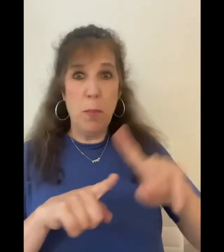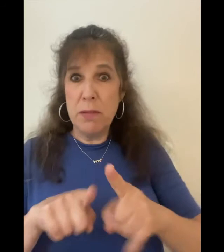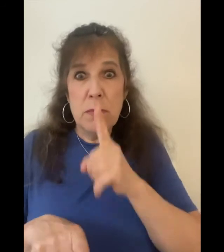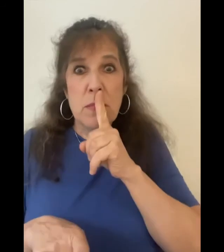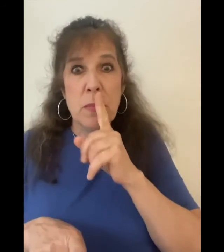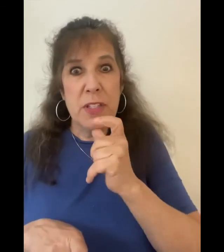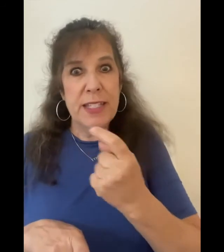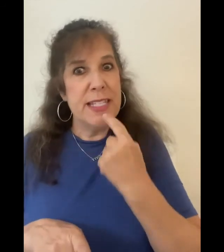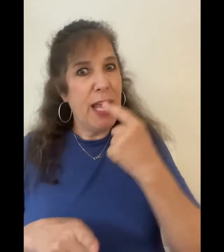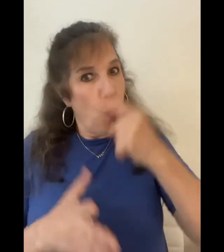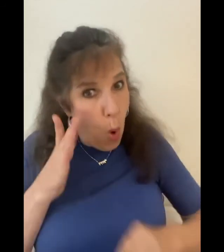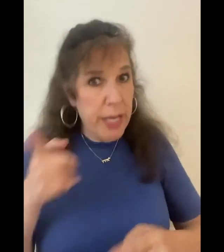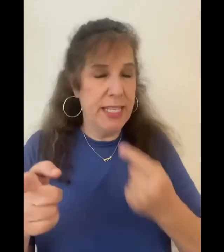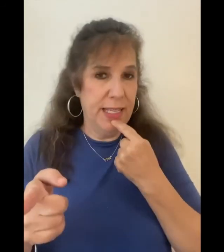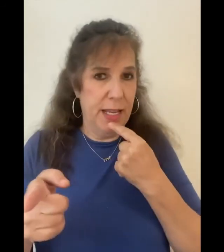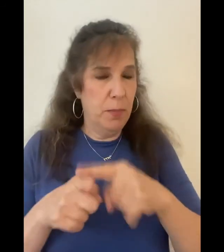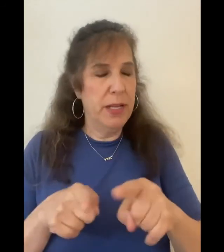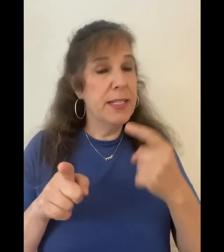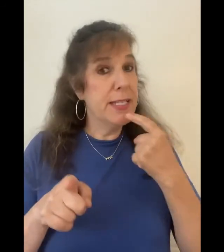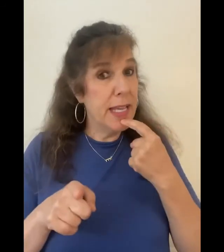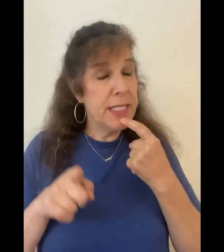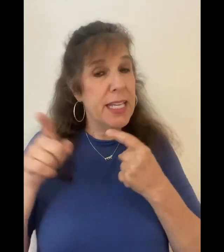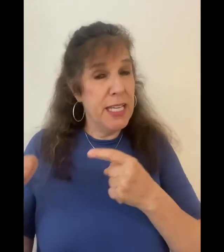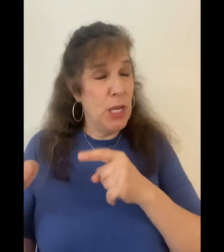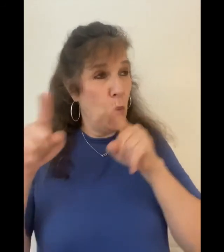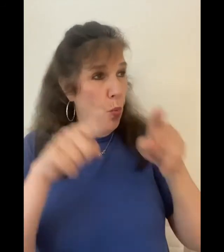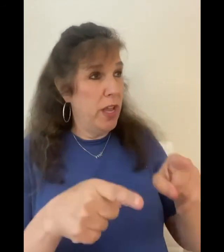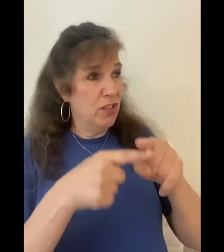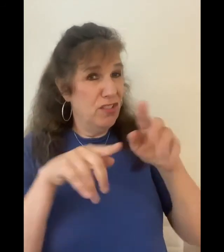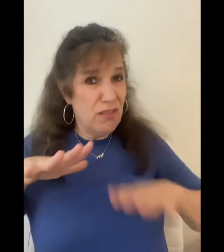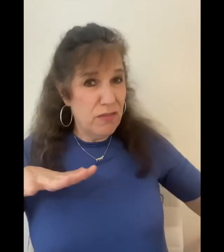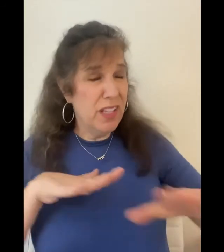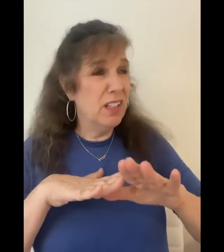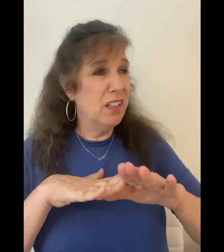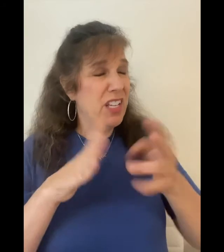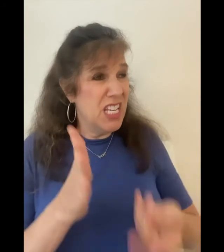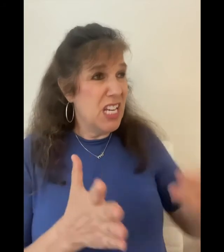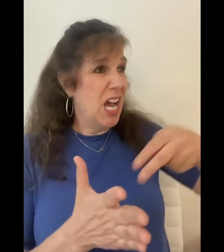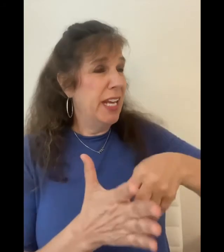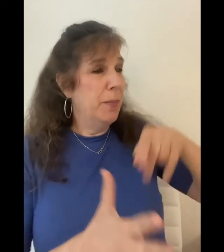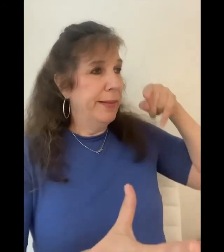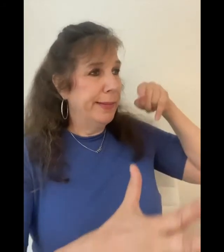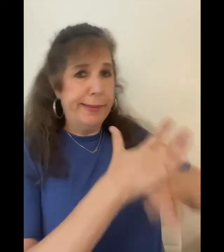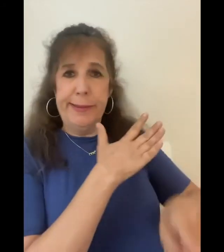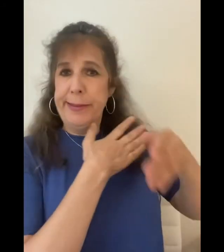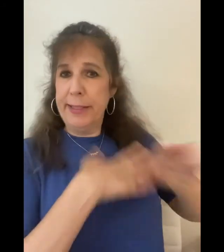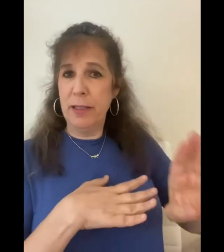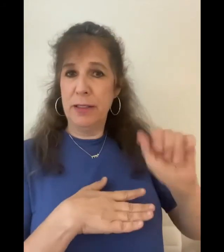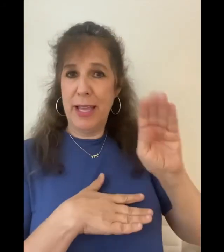in the field, and he got up and killed him. So Cain killed Abel. That's the next verse. The fact that it doesn't even